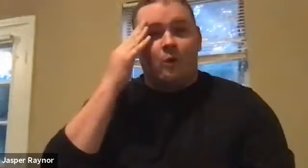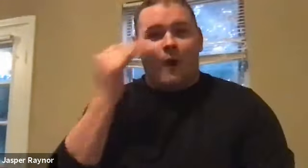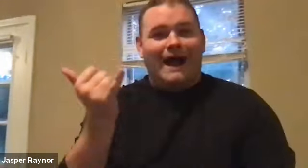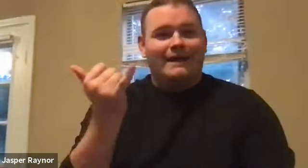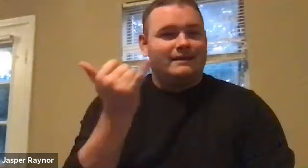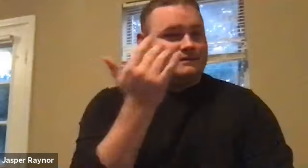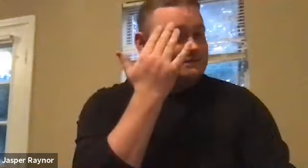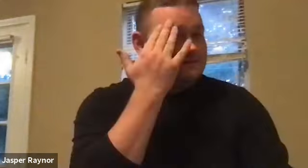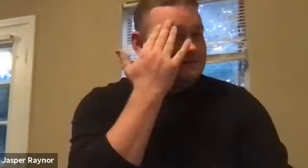HLC.